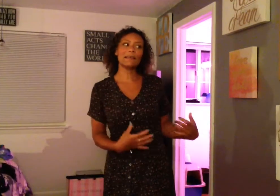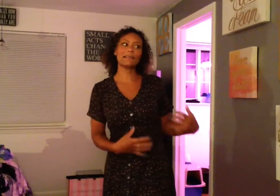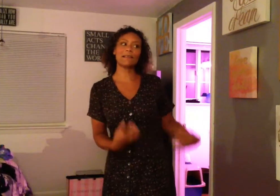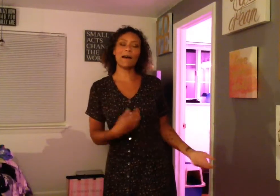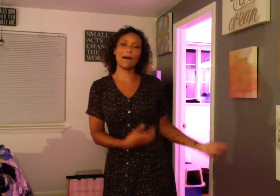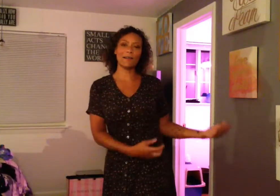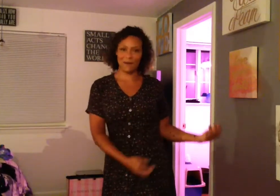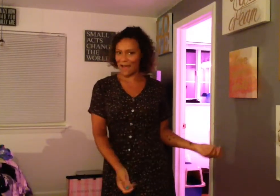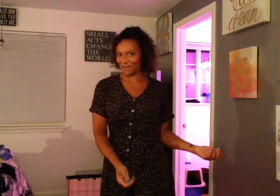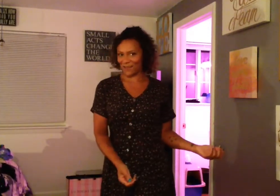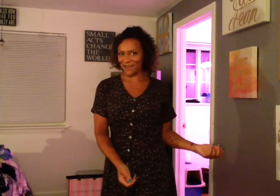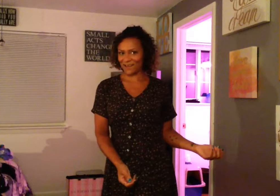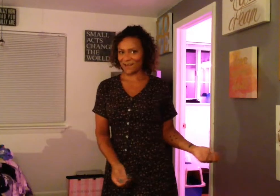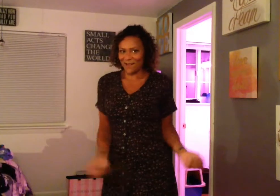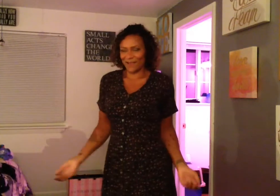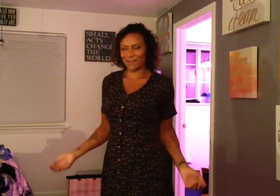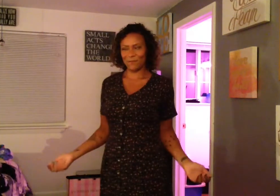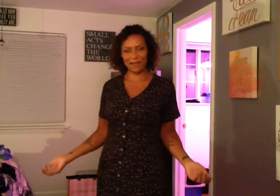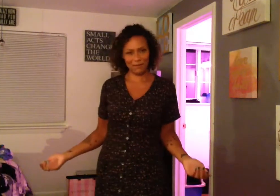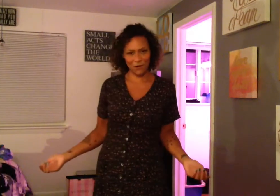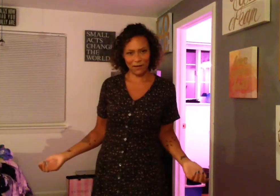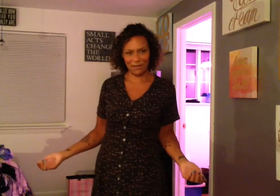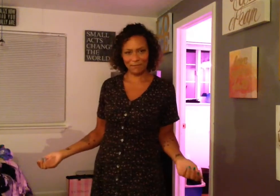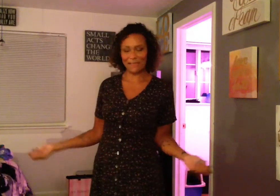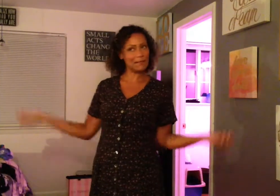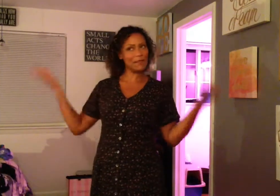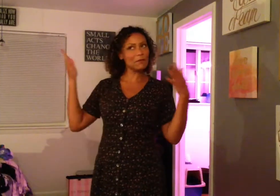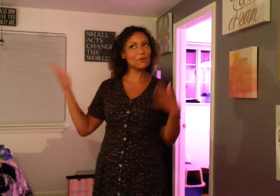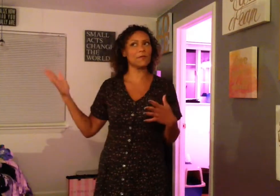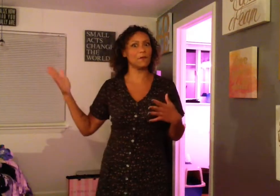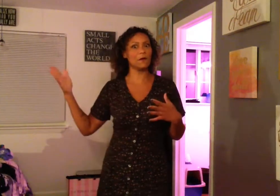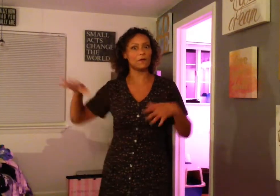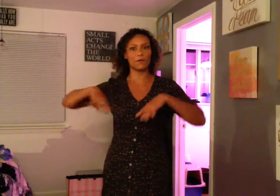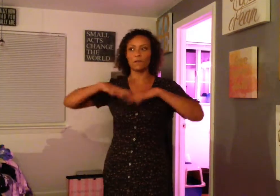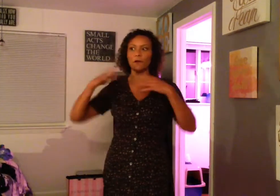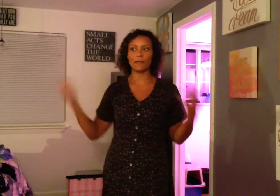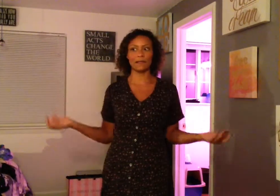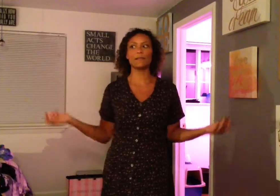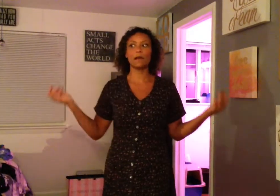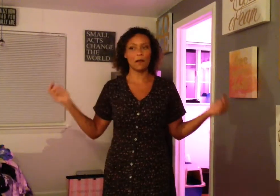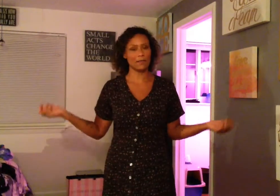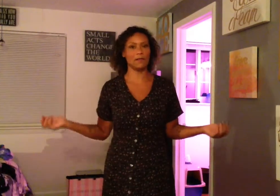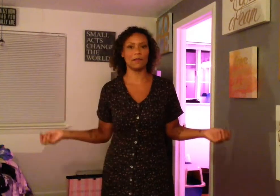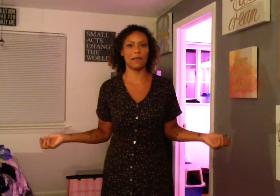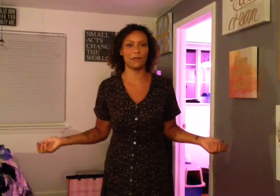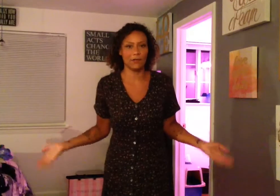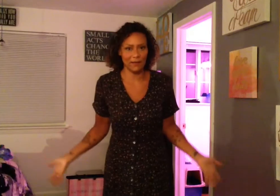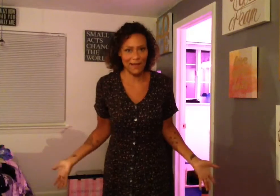He's not your enemy unless you make him your enemy. Same thing with Lucifer. Lucifer is ultimately the angel of